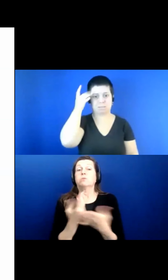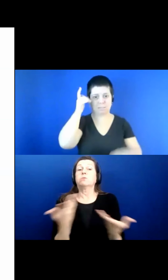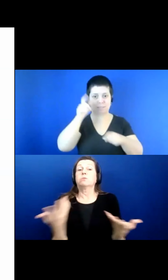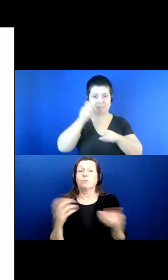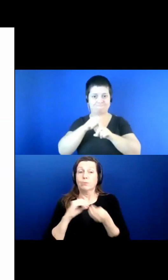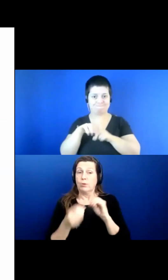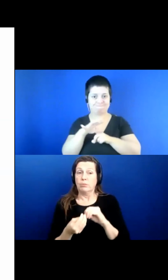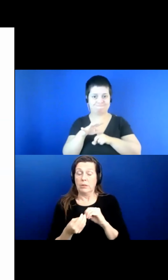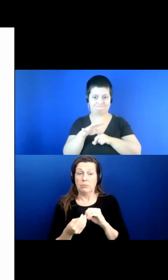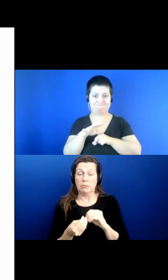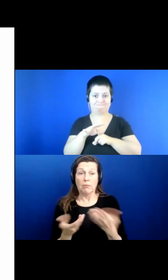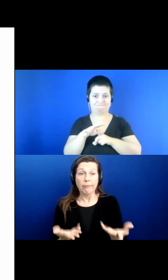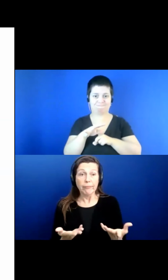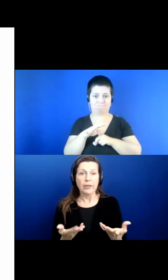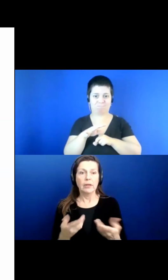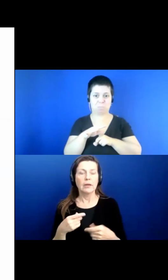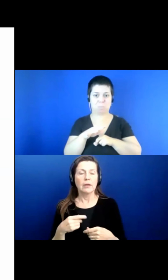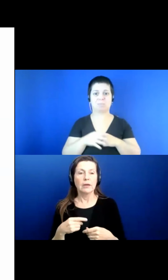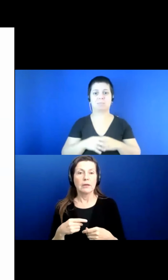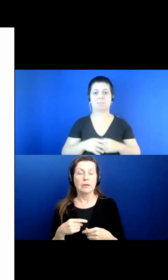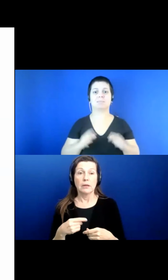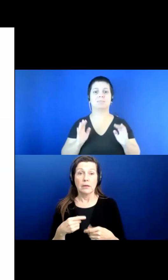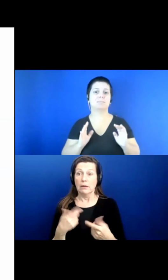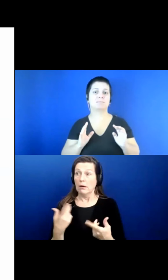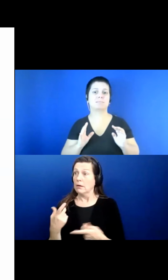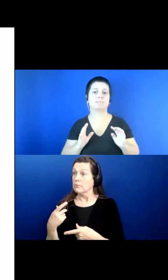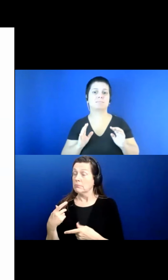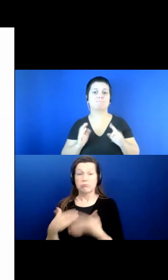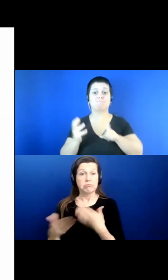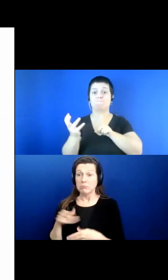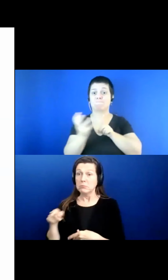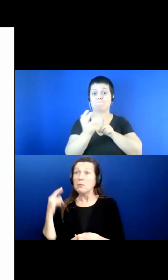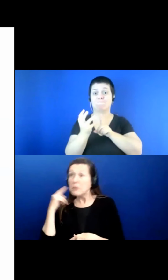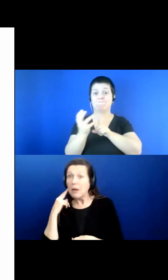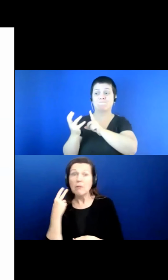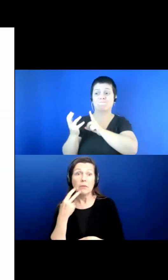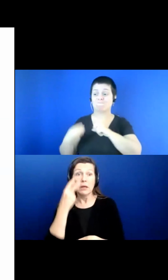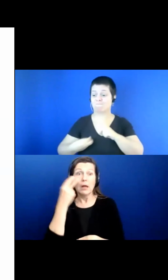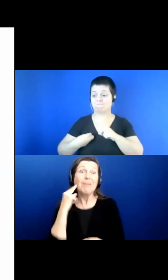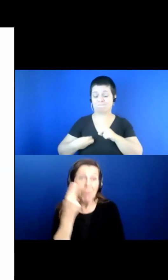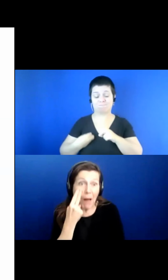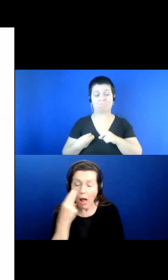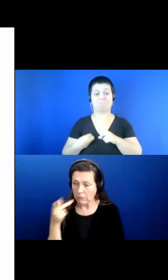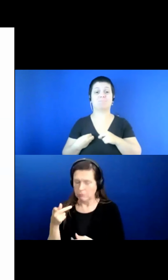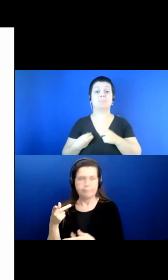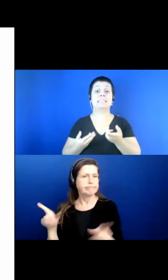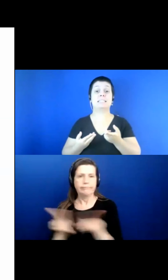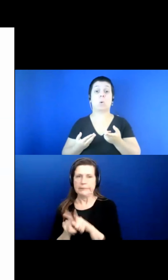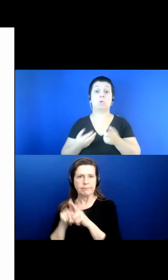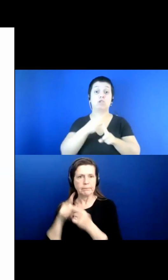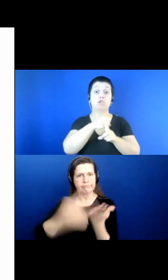no exception, it influenced all our lives. The society and the way the communication was